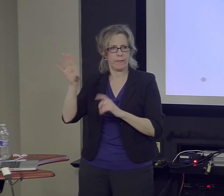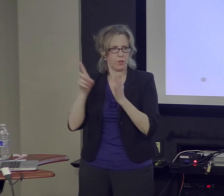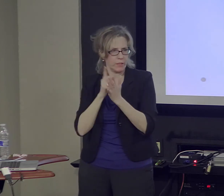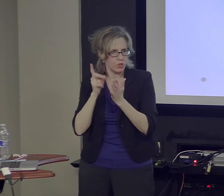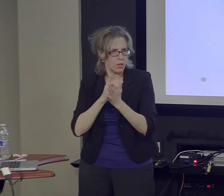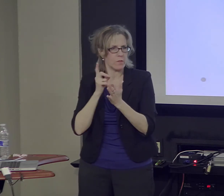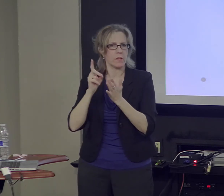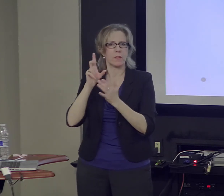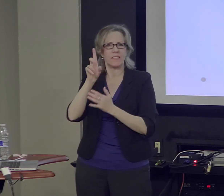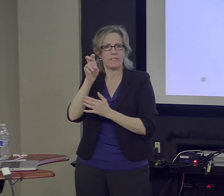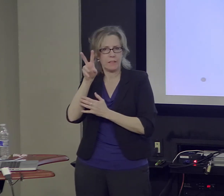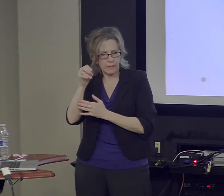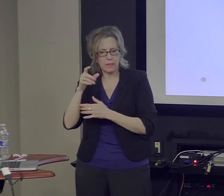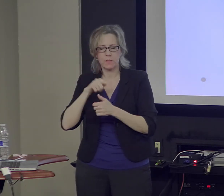WFD,